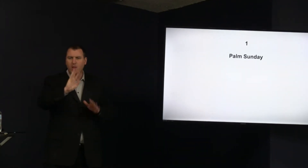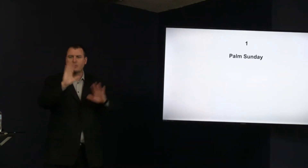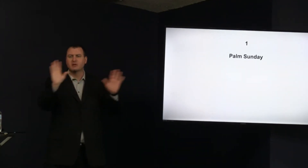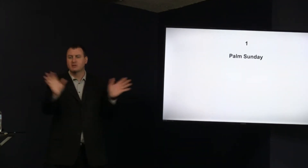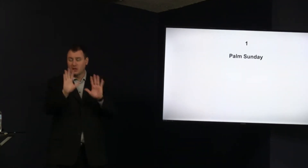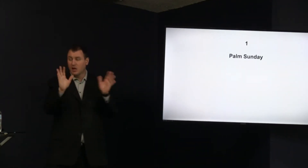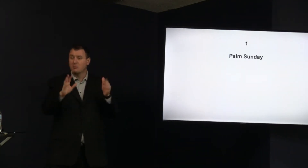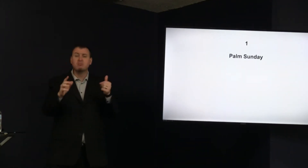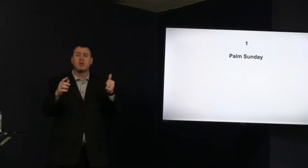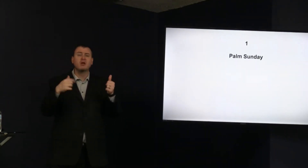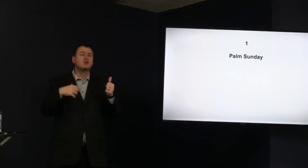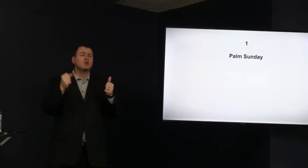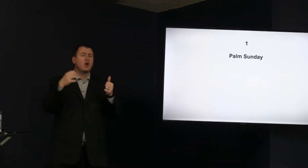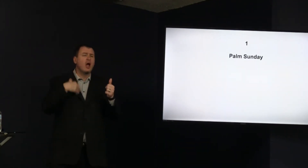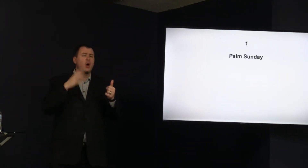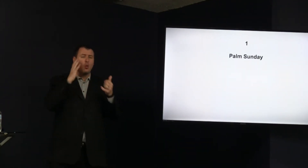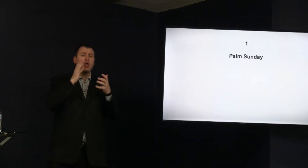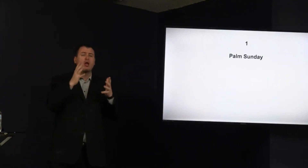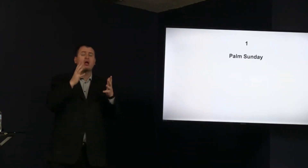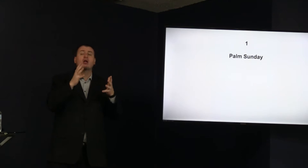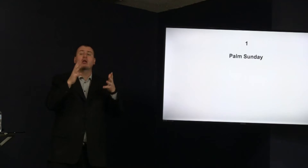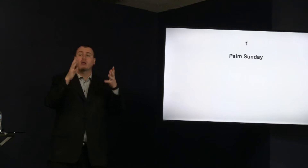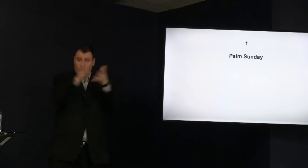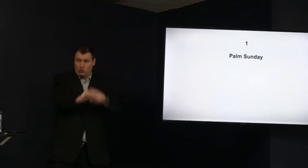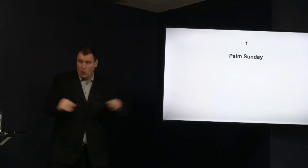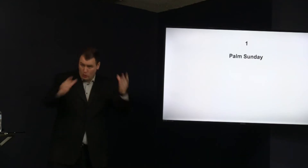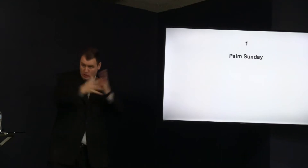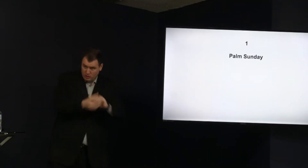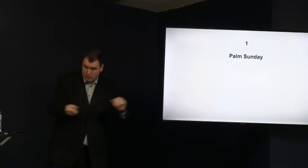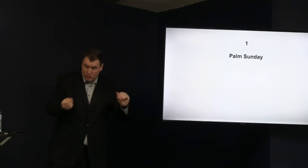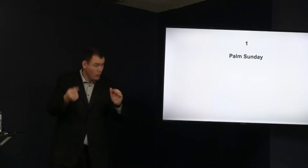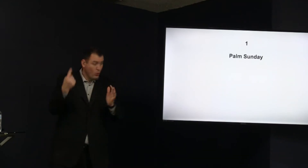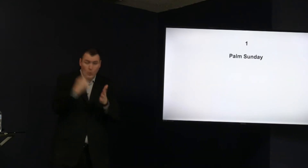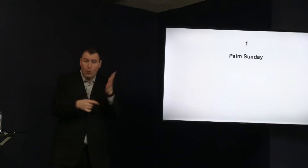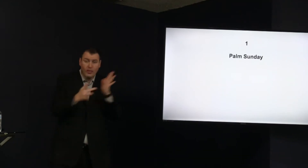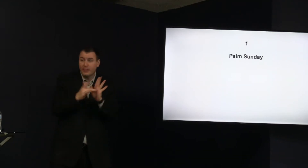Today we're going to focus on Palm Sunday. I'm going to